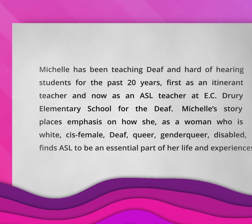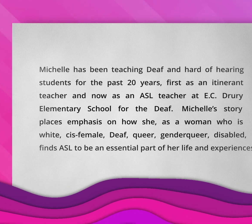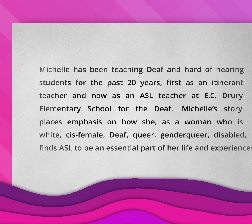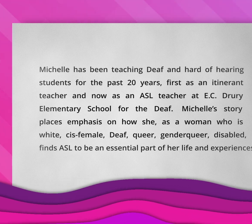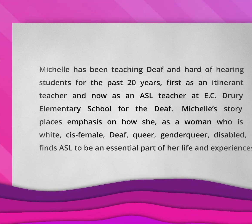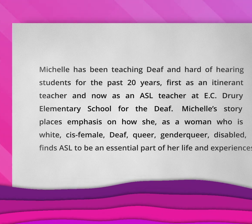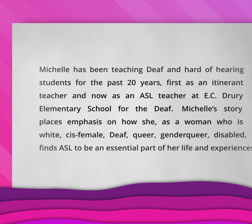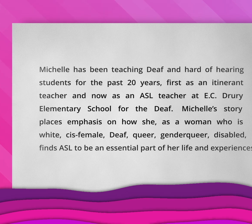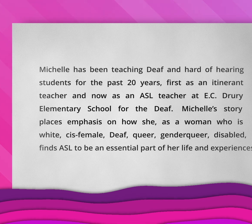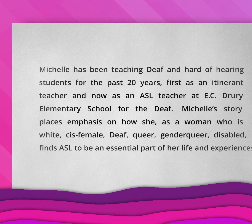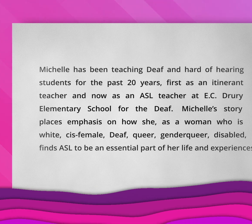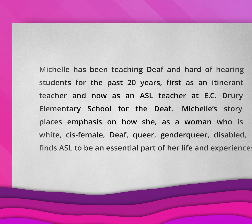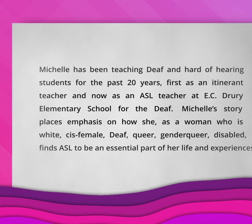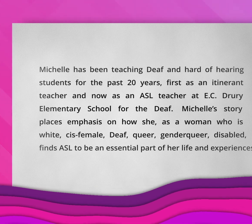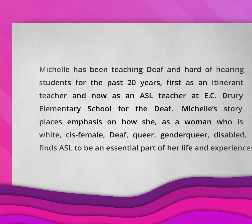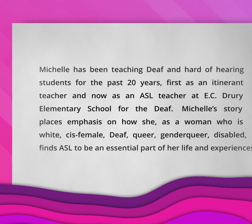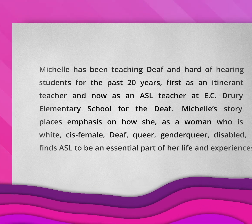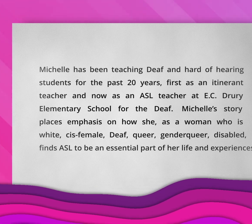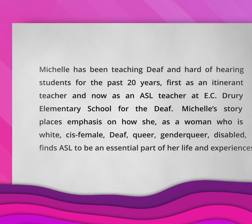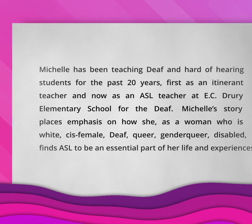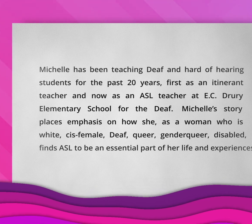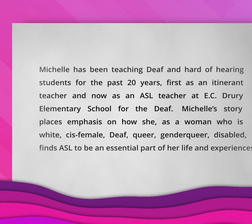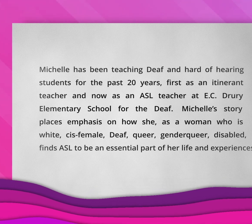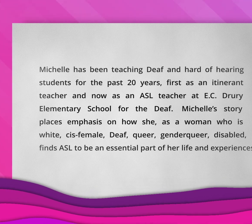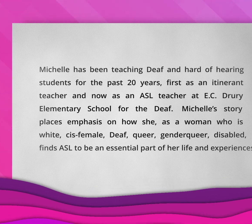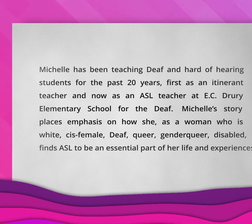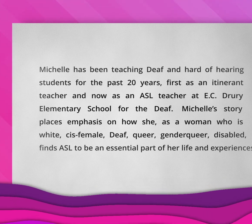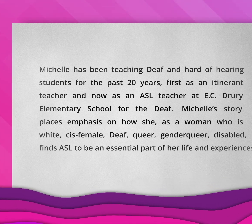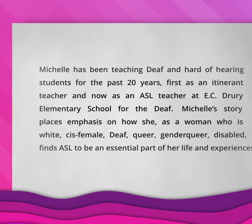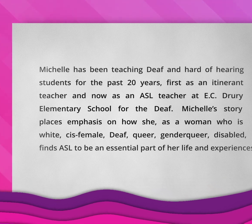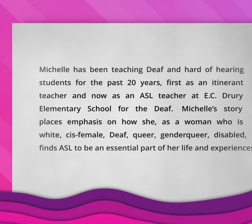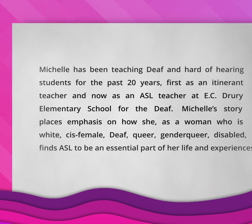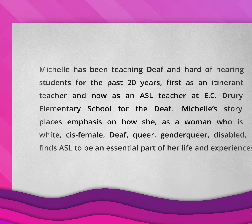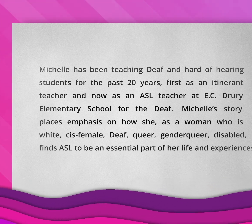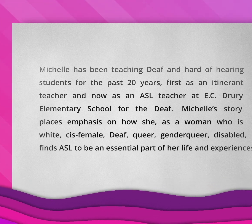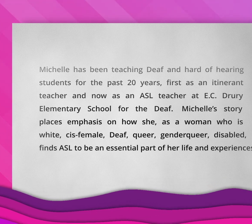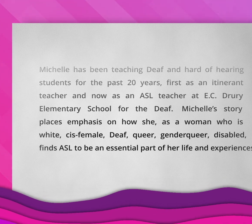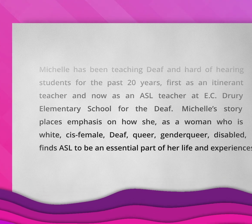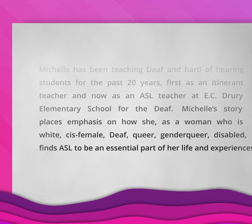queer, genderqueer, disabled, finds ASL to be an essential part of her life and experiences.